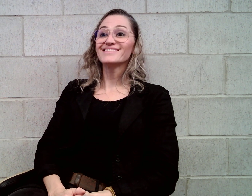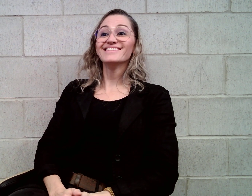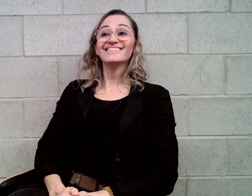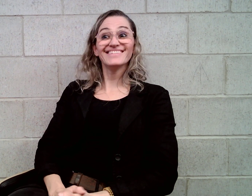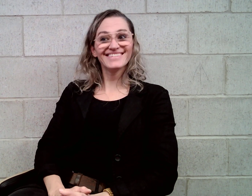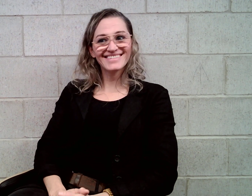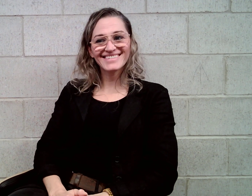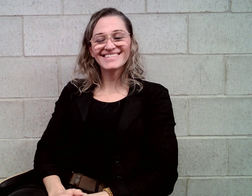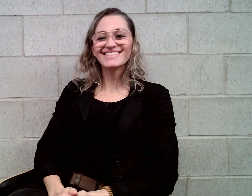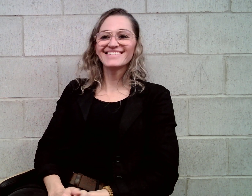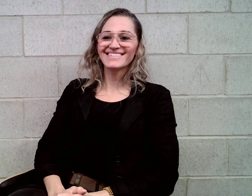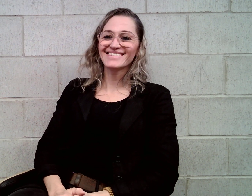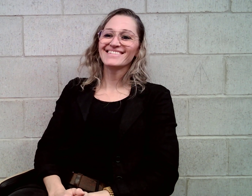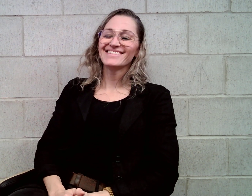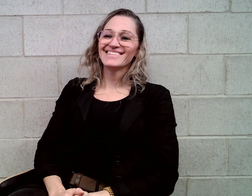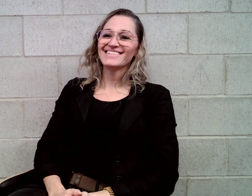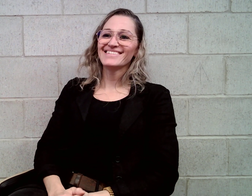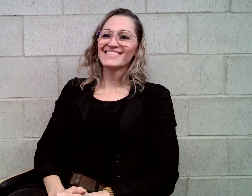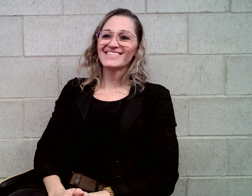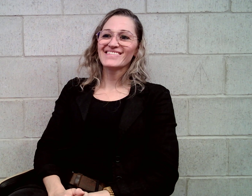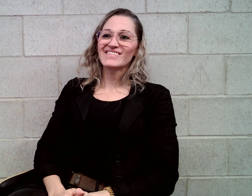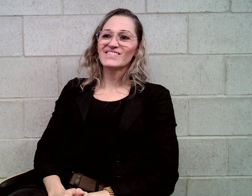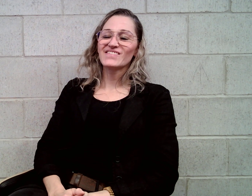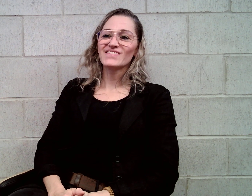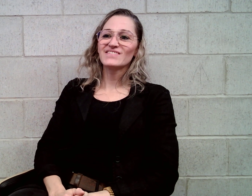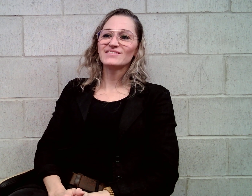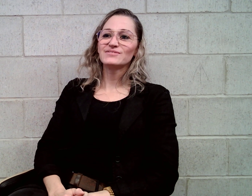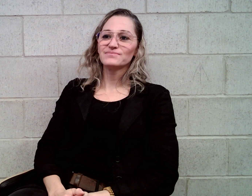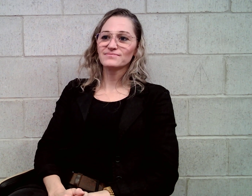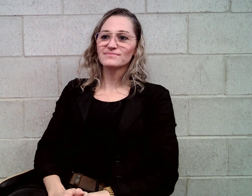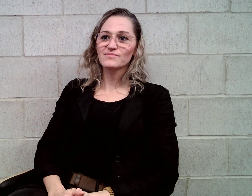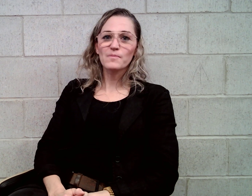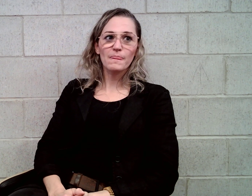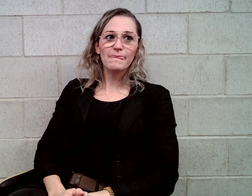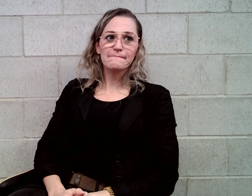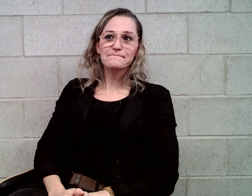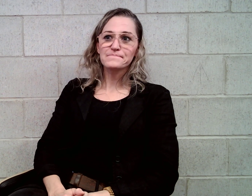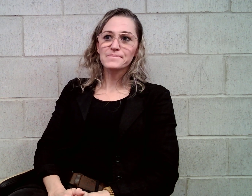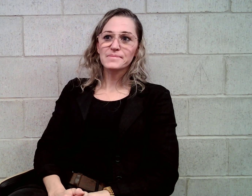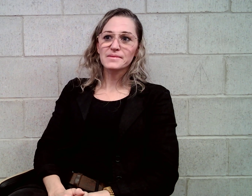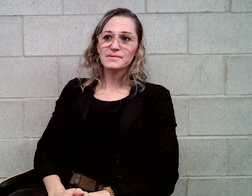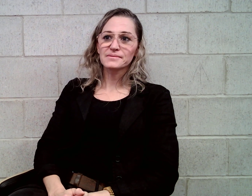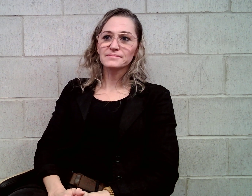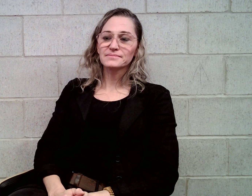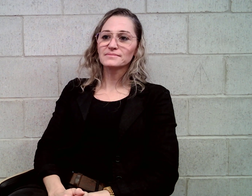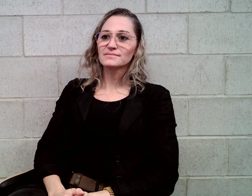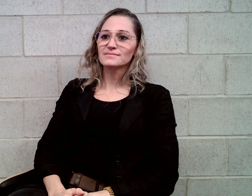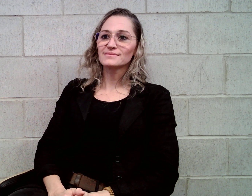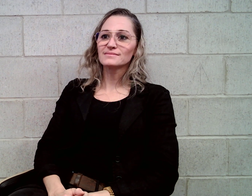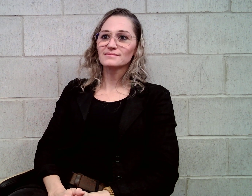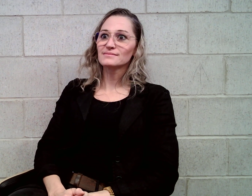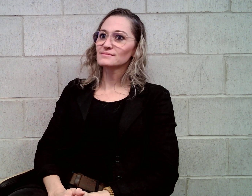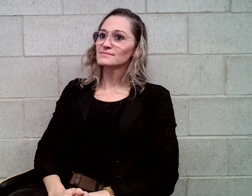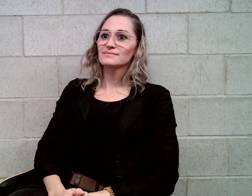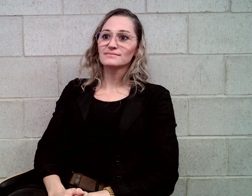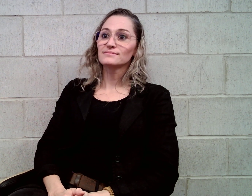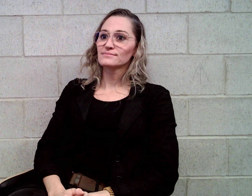upon Horatio, I'm really curious, now that we've done it, 3 different remounts, what sort